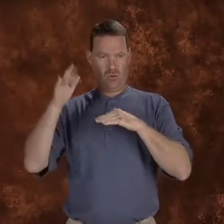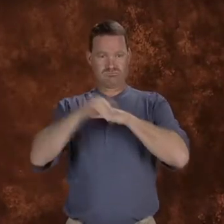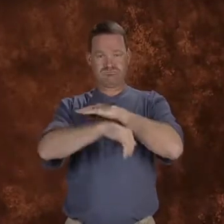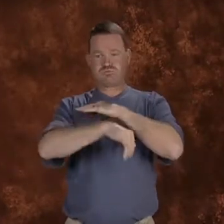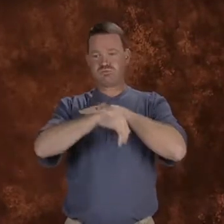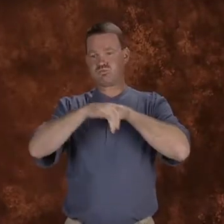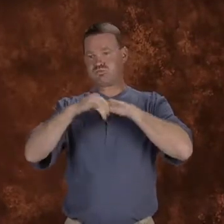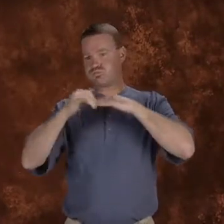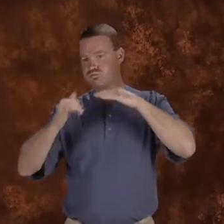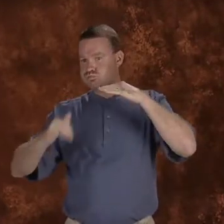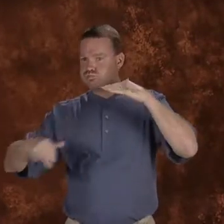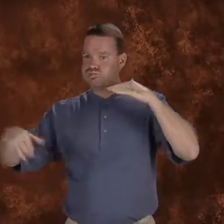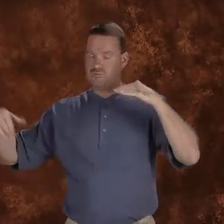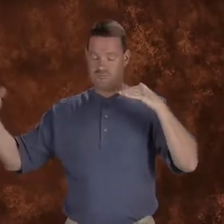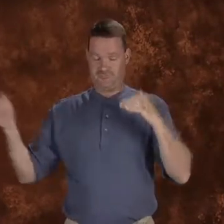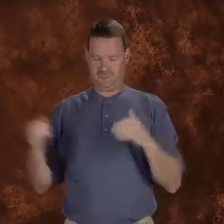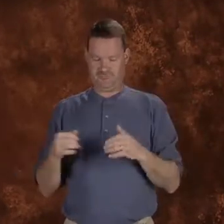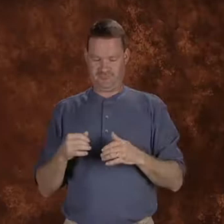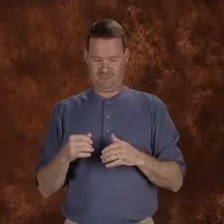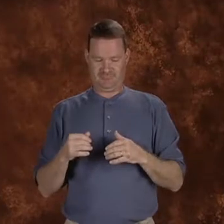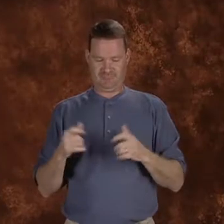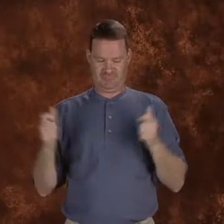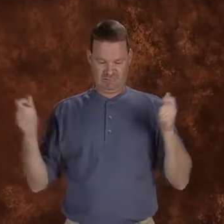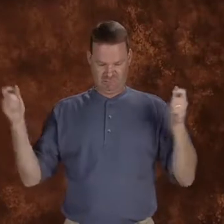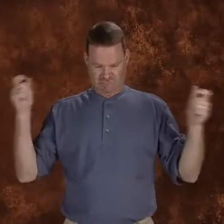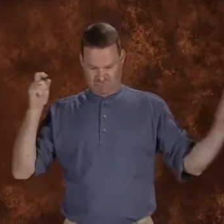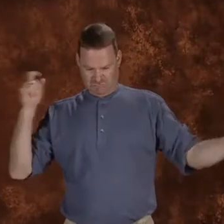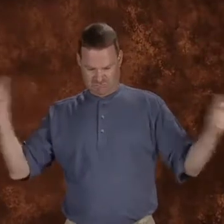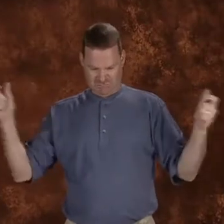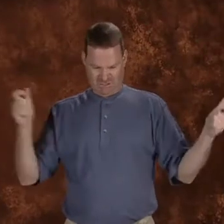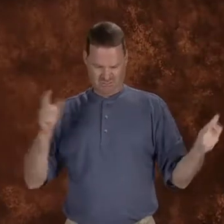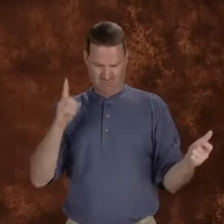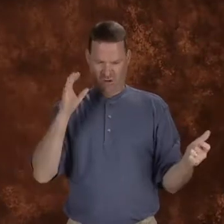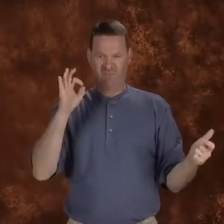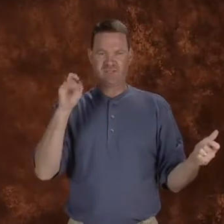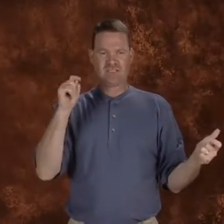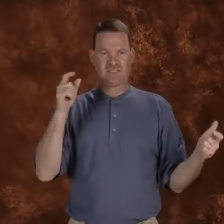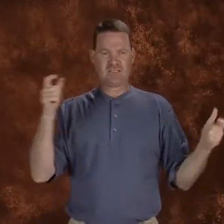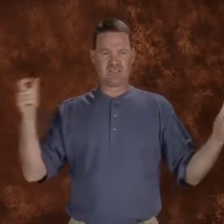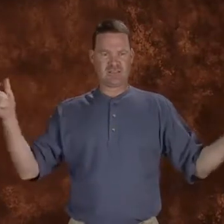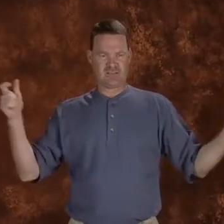One of the biggest animals in the ocean is a blue whale.